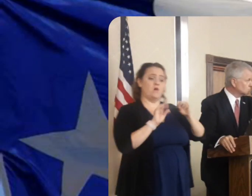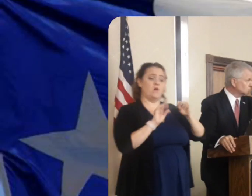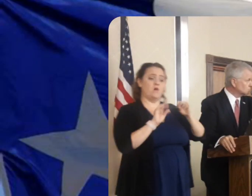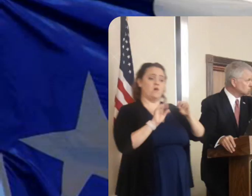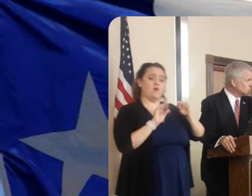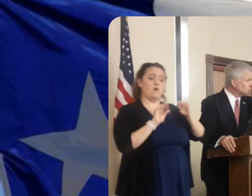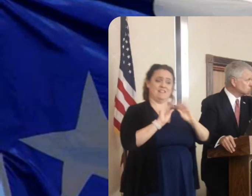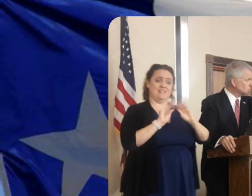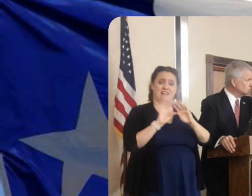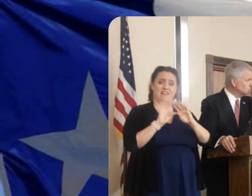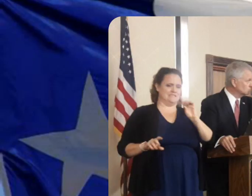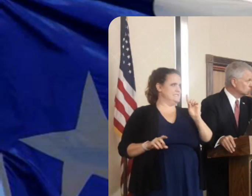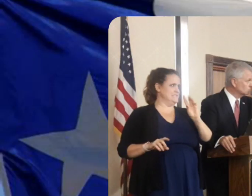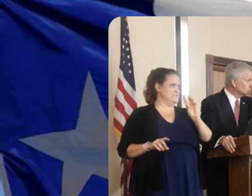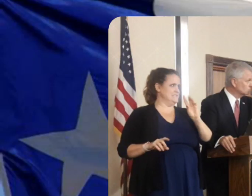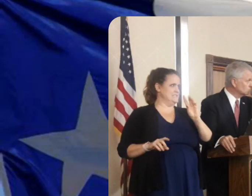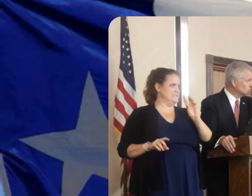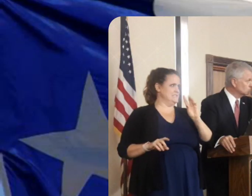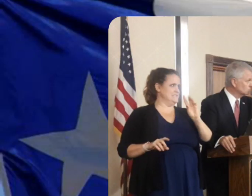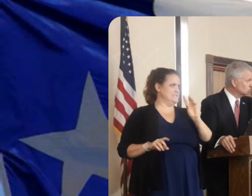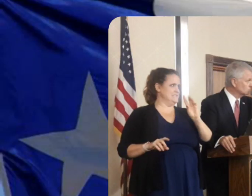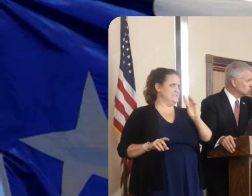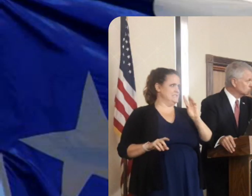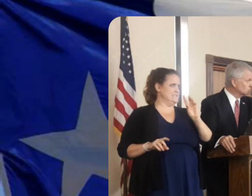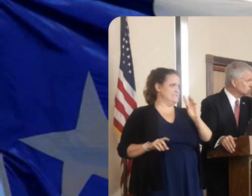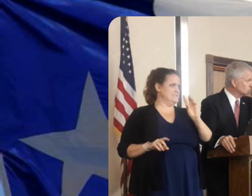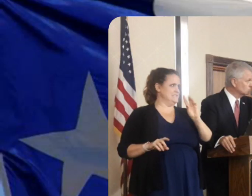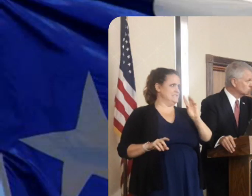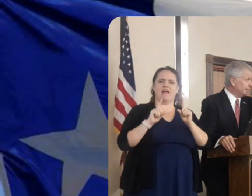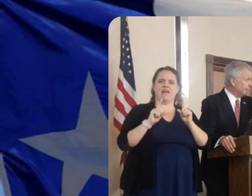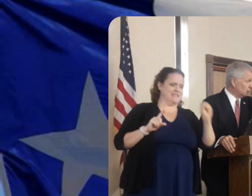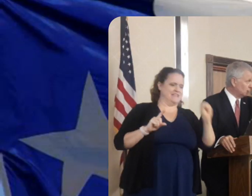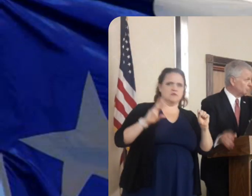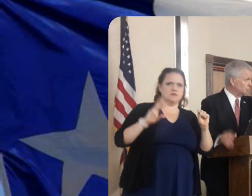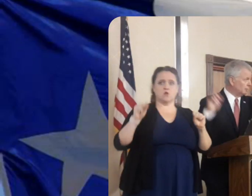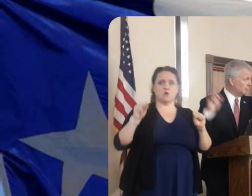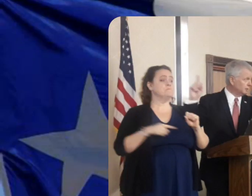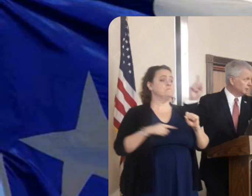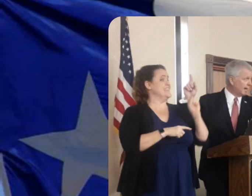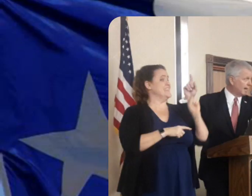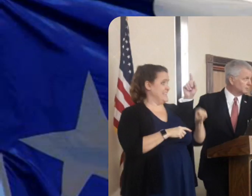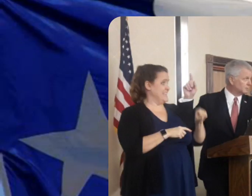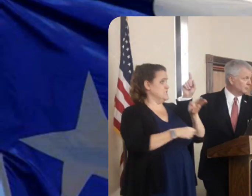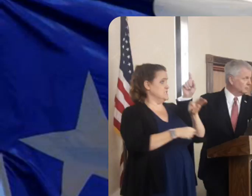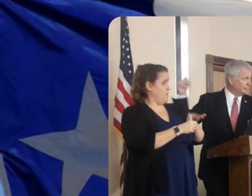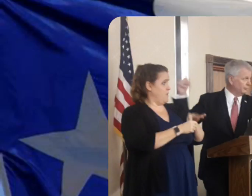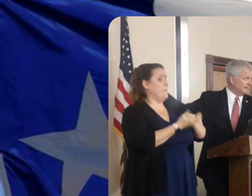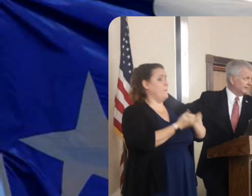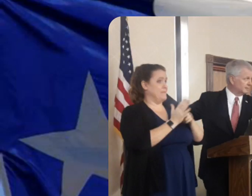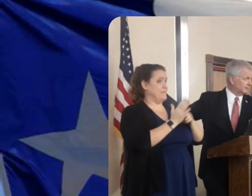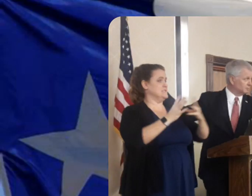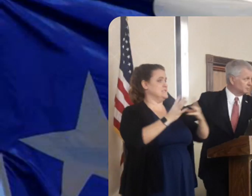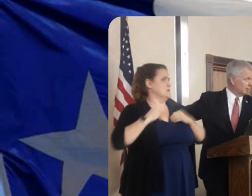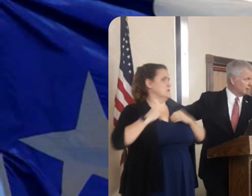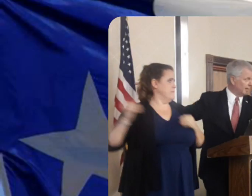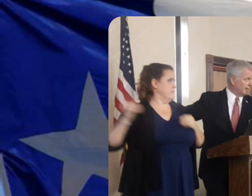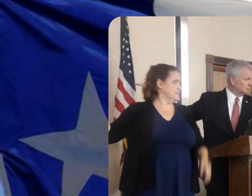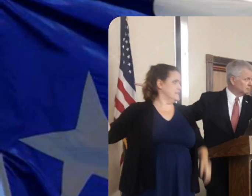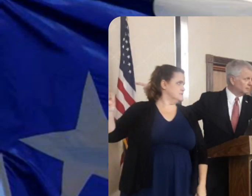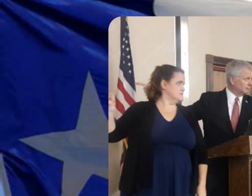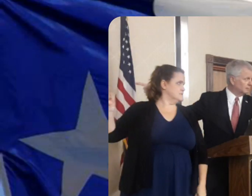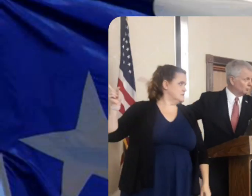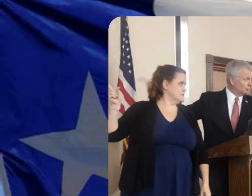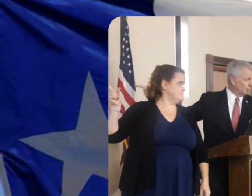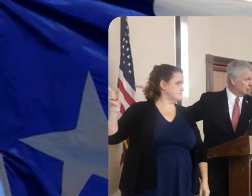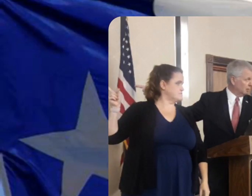would be the net effect of a yes and no vote? A yes vote would be to adopt this as modified into